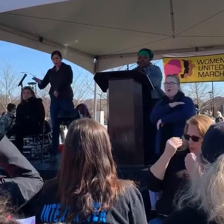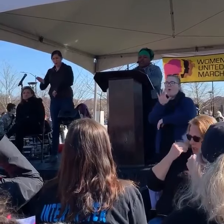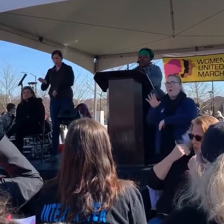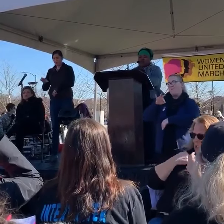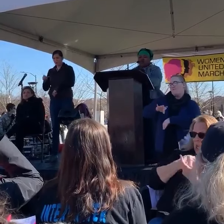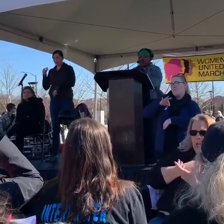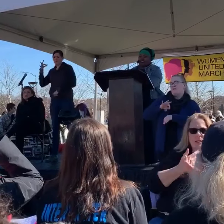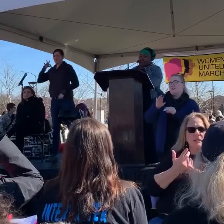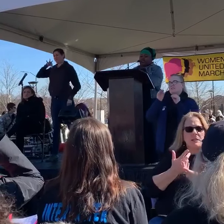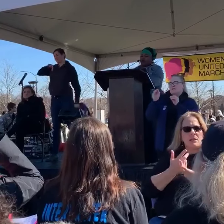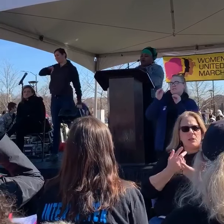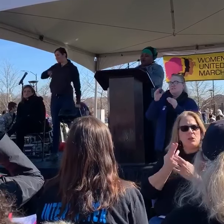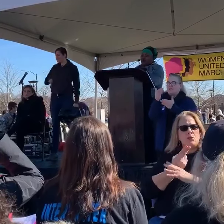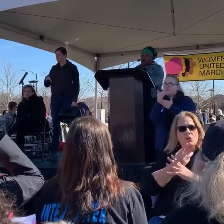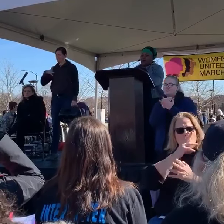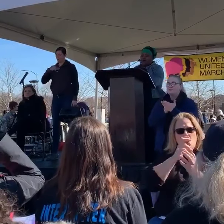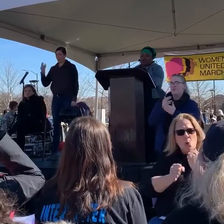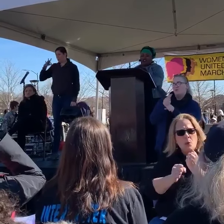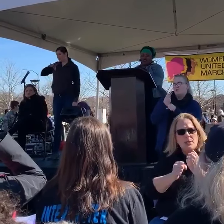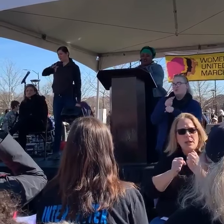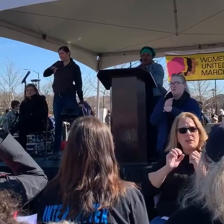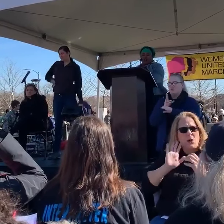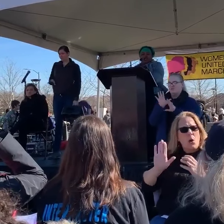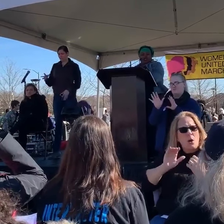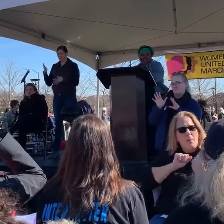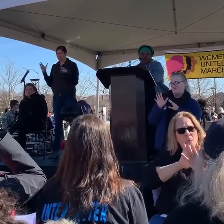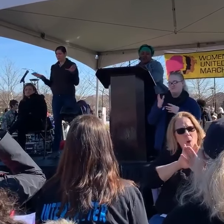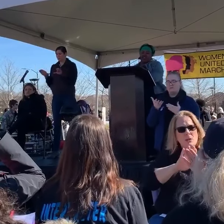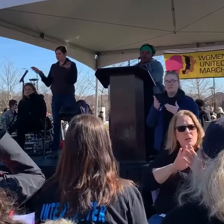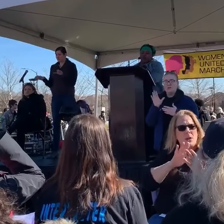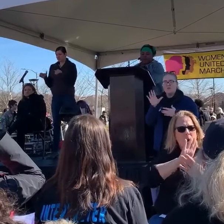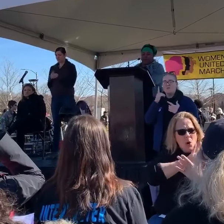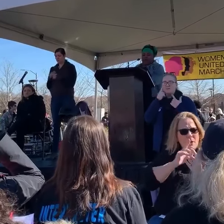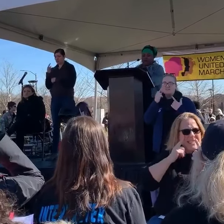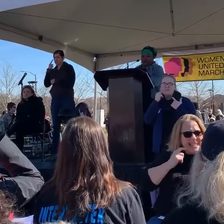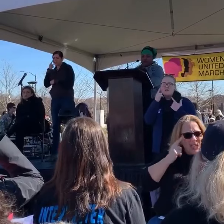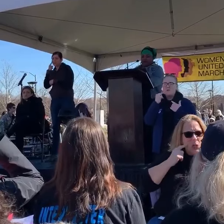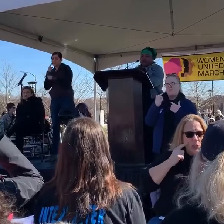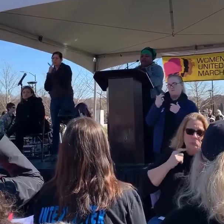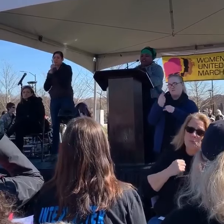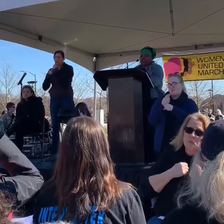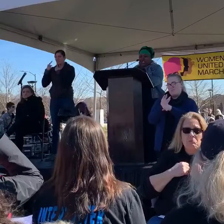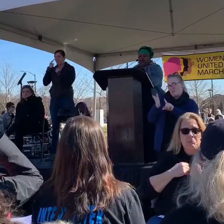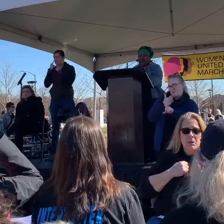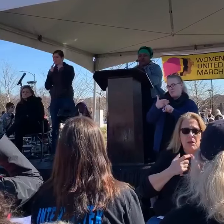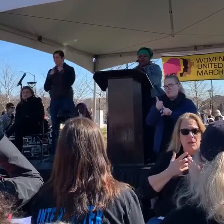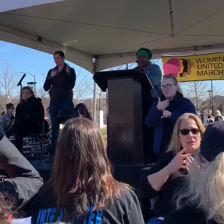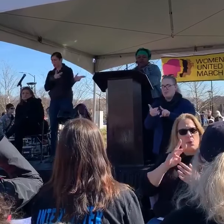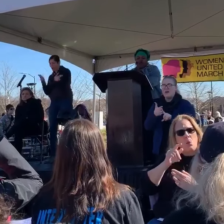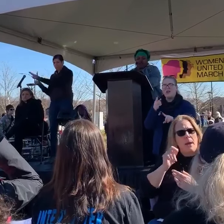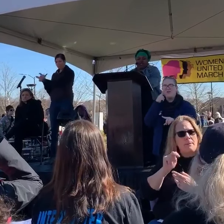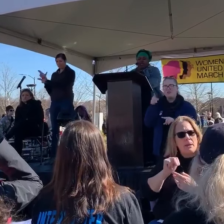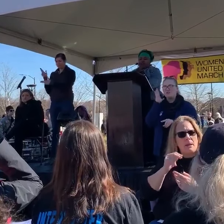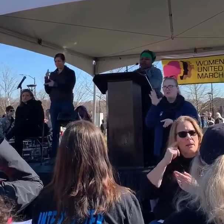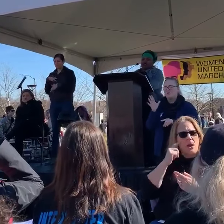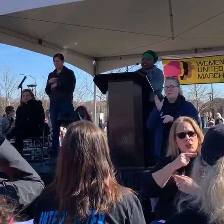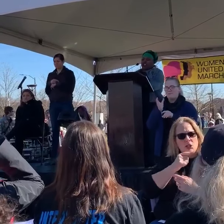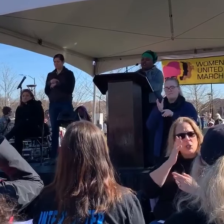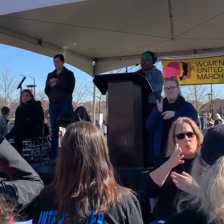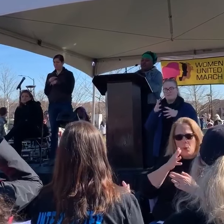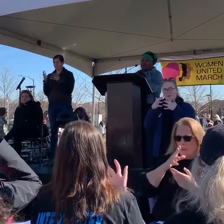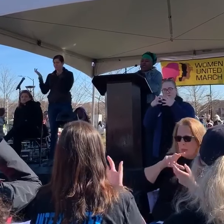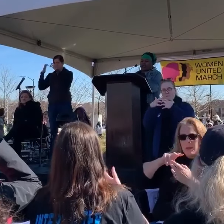a lesson, use cruelty as her mode of operation, use her tears as a weapon, thought that she was going to break her down